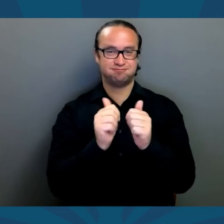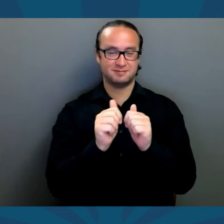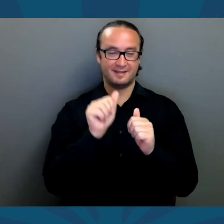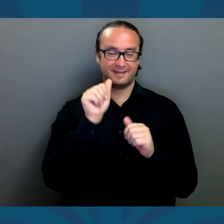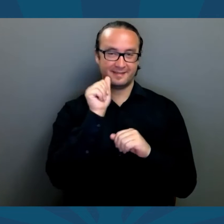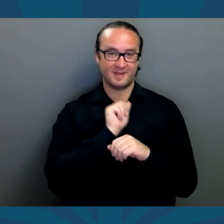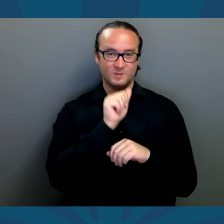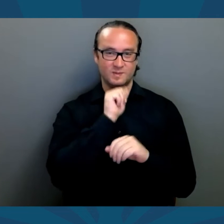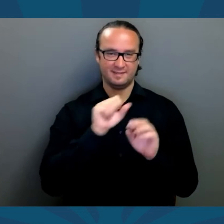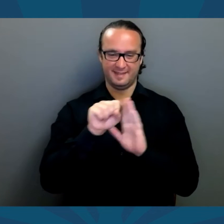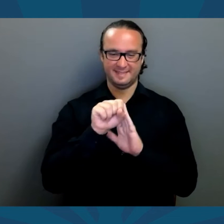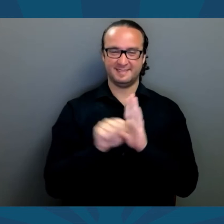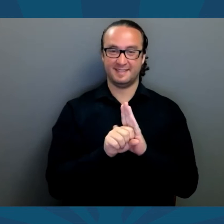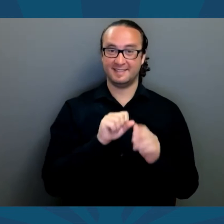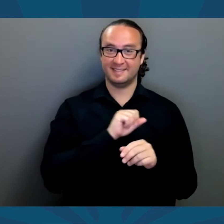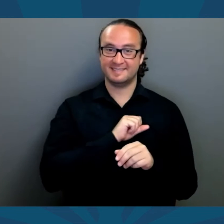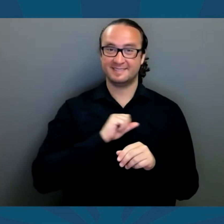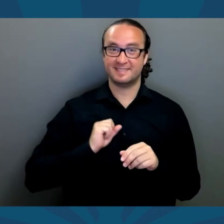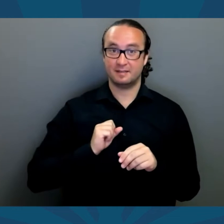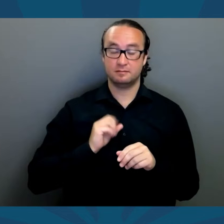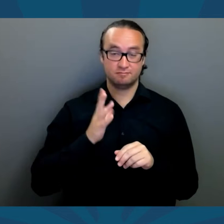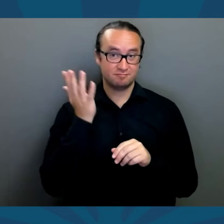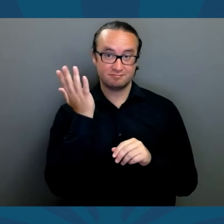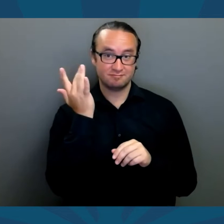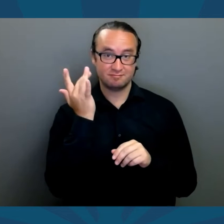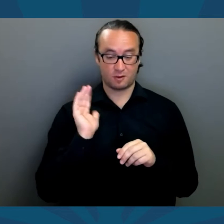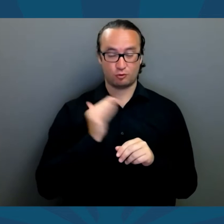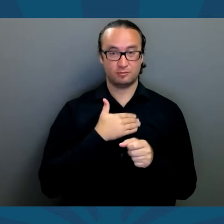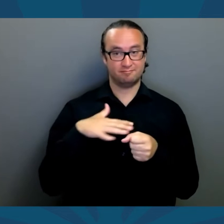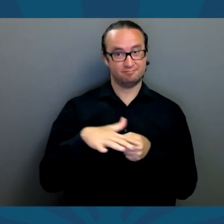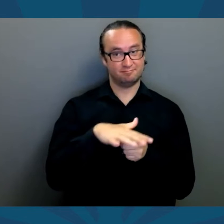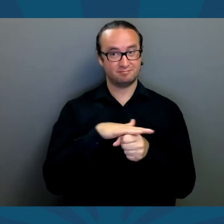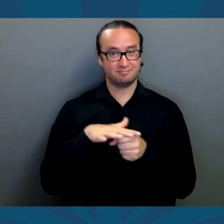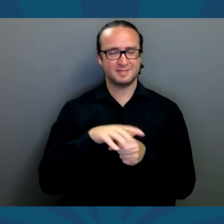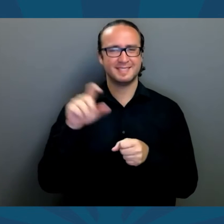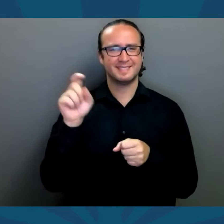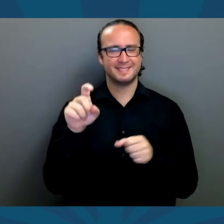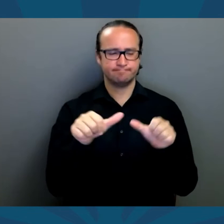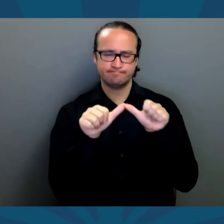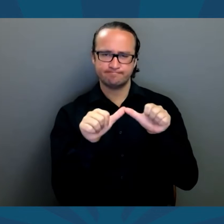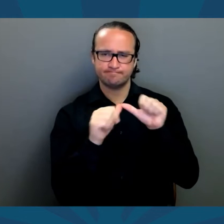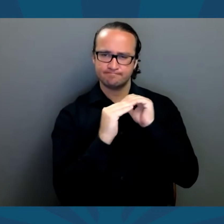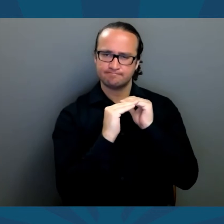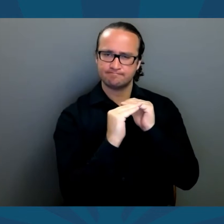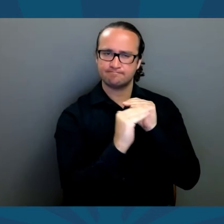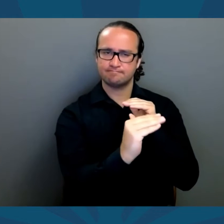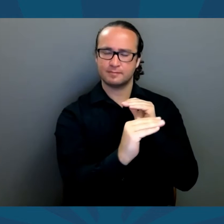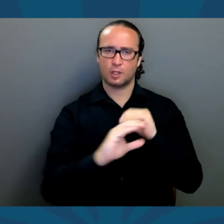I'm running for Arizona State Senate because our district needs consistent, conservative